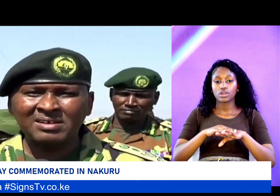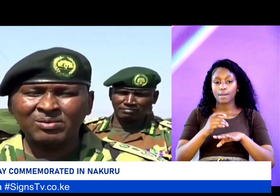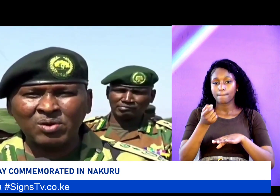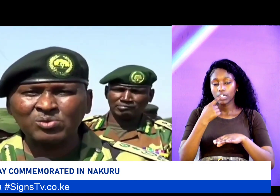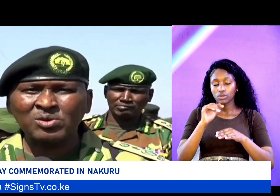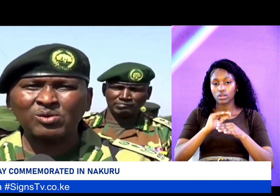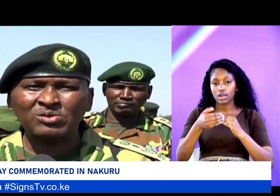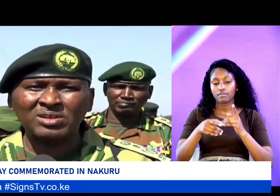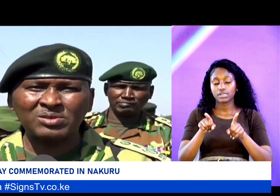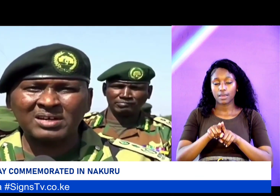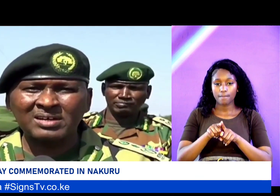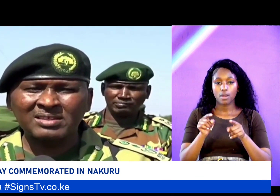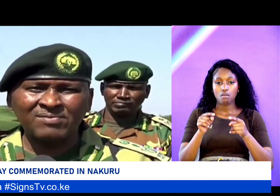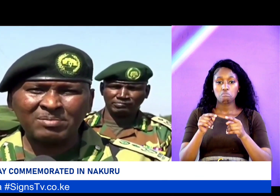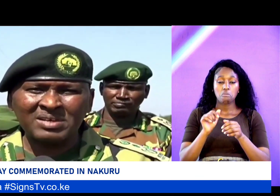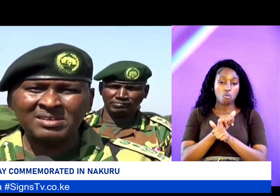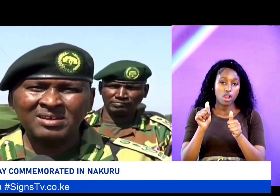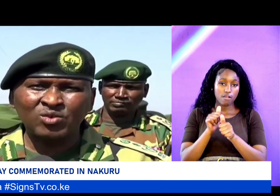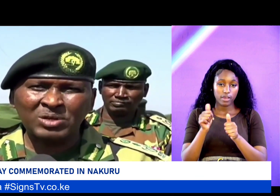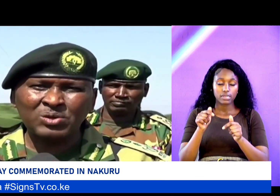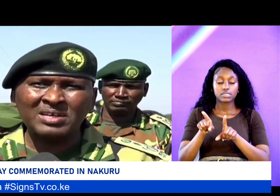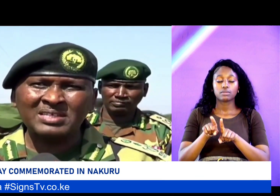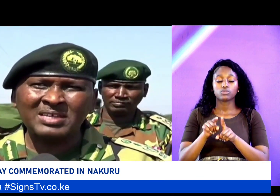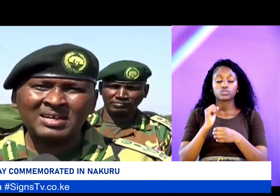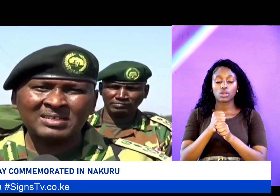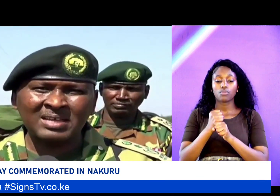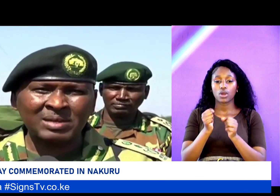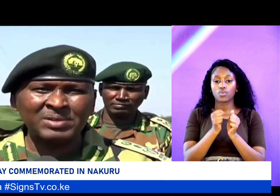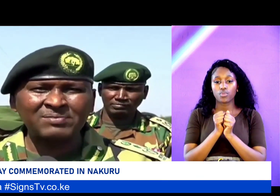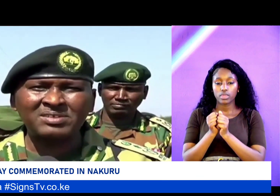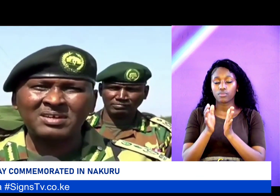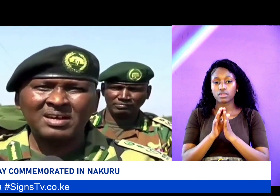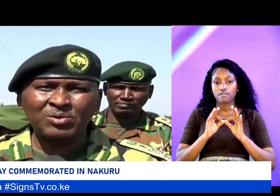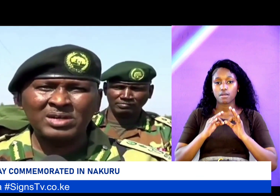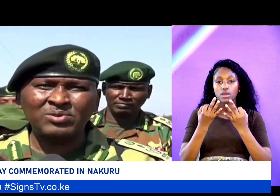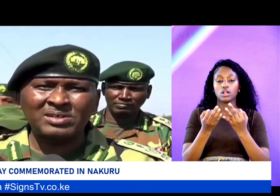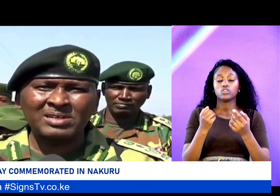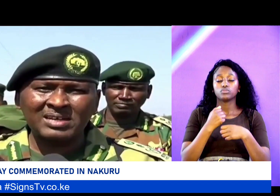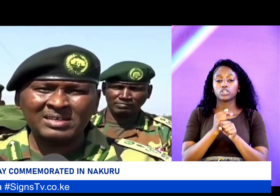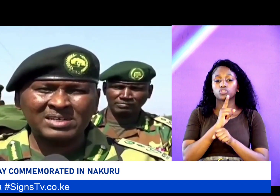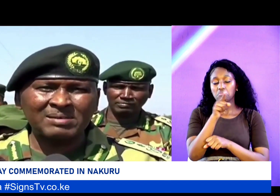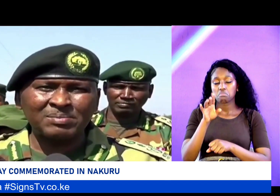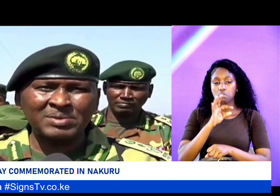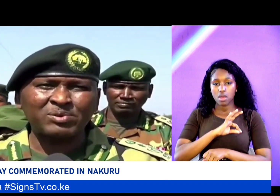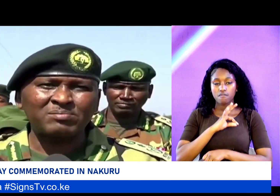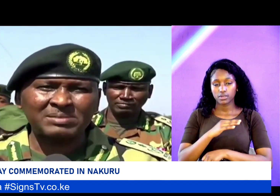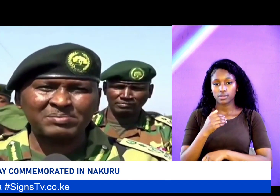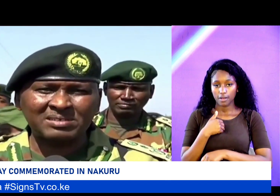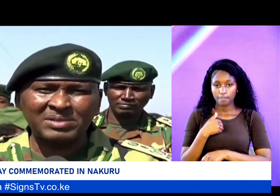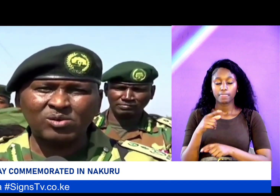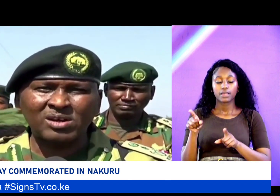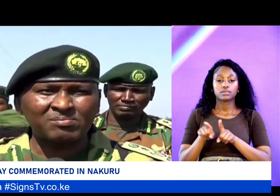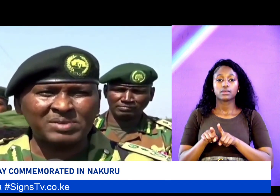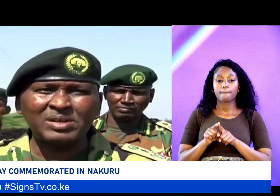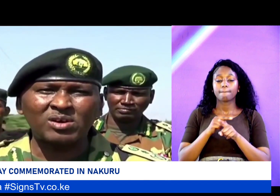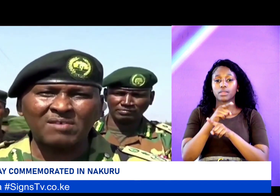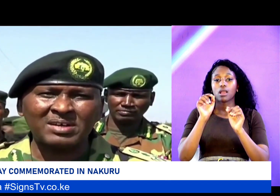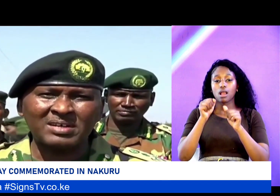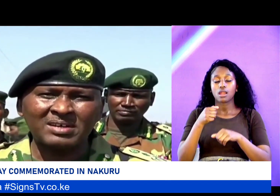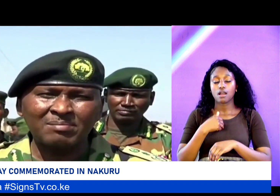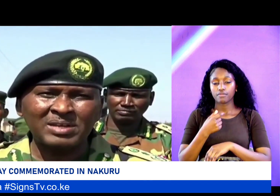Whenever they get injuries, we work together closely with their families to make sure they get their benefits, and we are given the